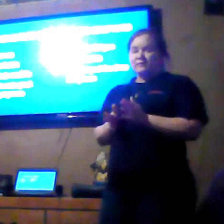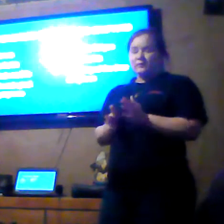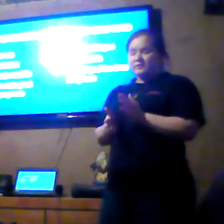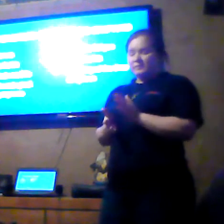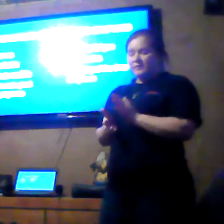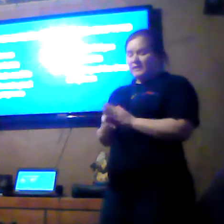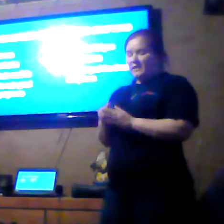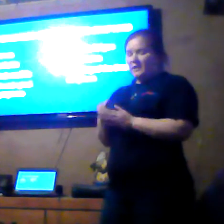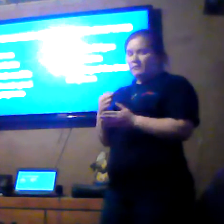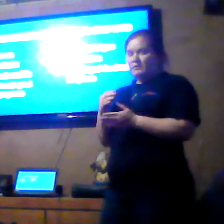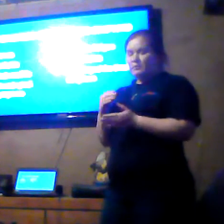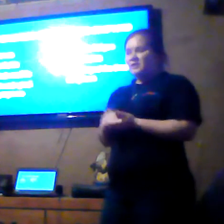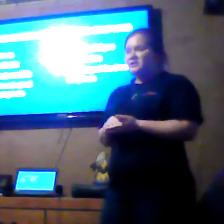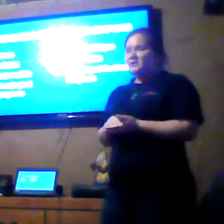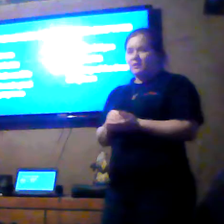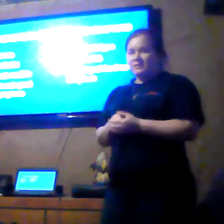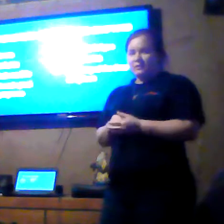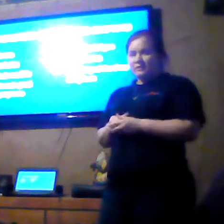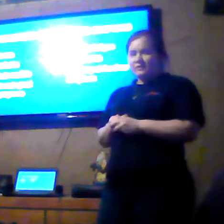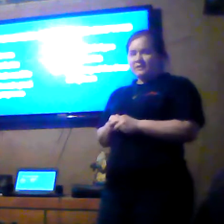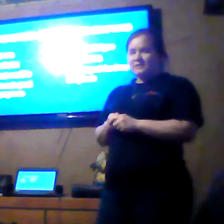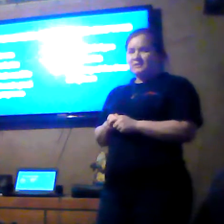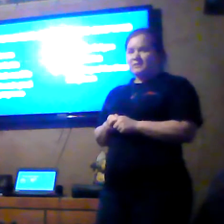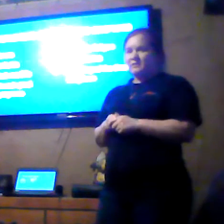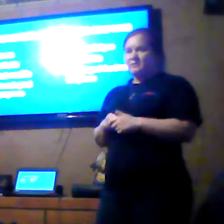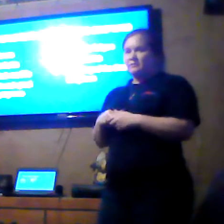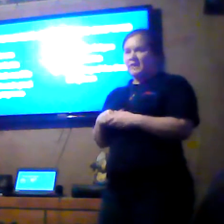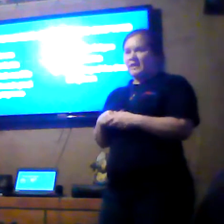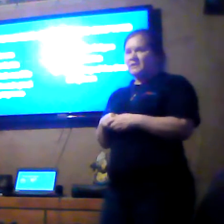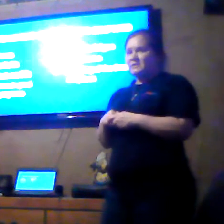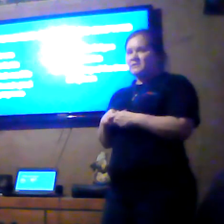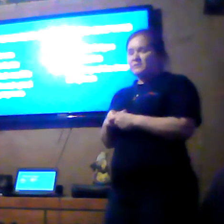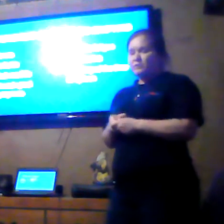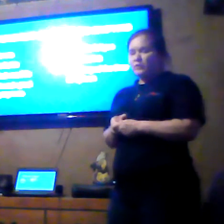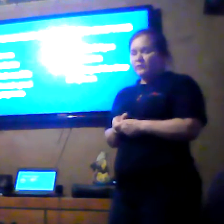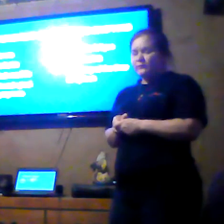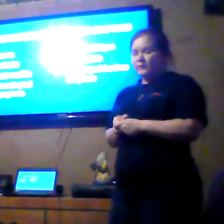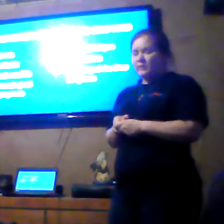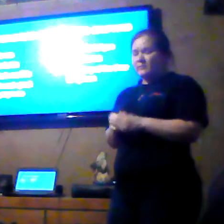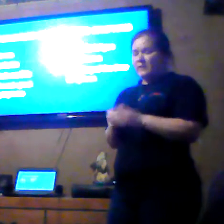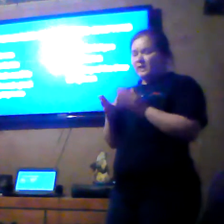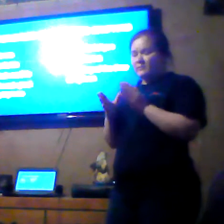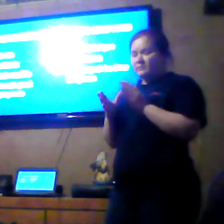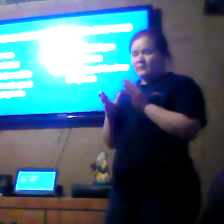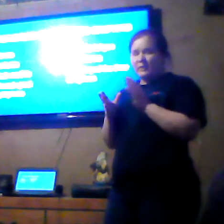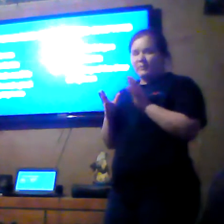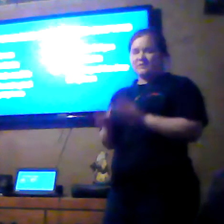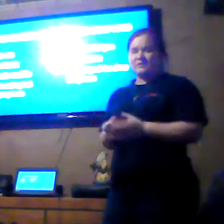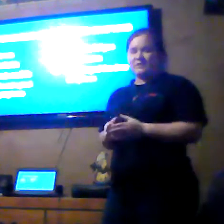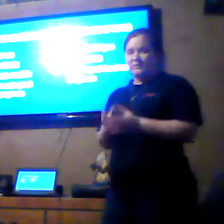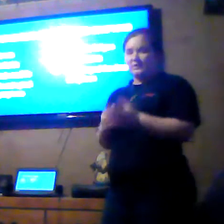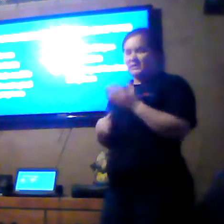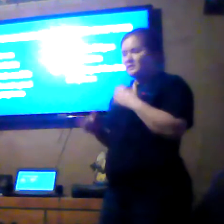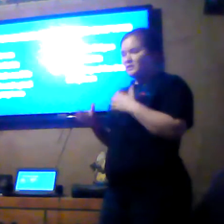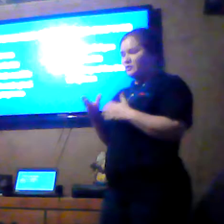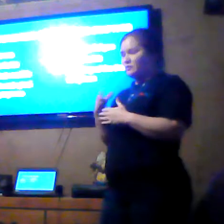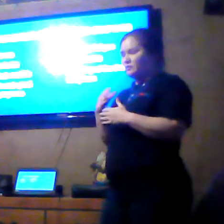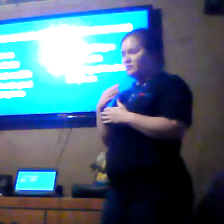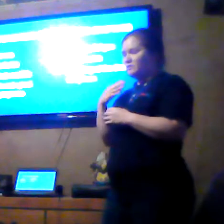or spleen. Depression is also included in these symptoms, but it stems more from a person's inability to get